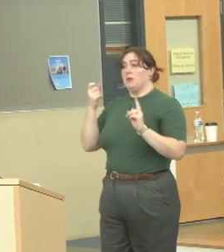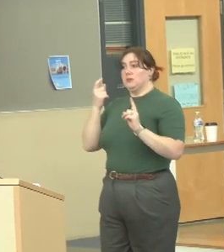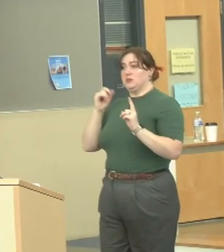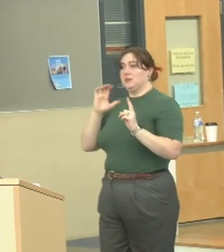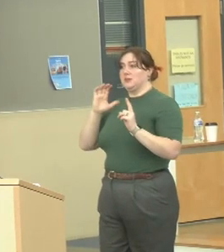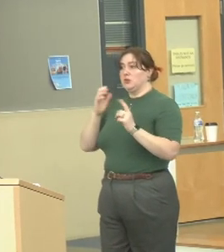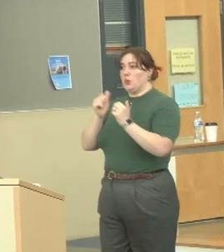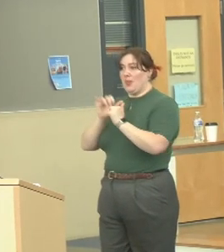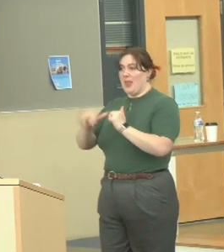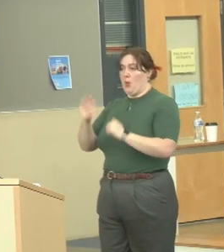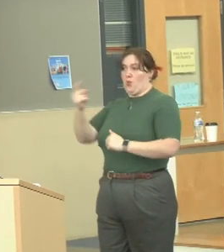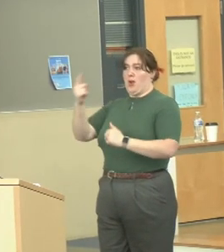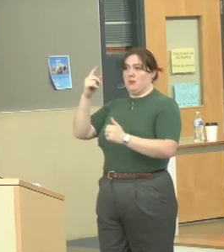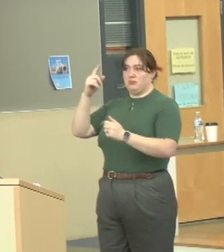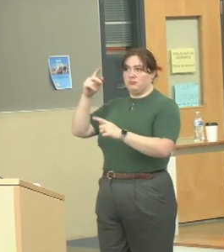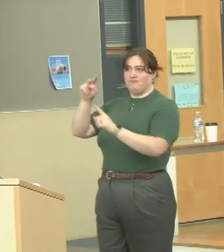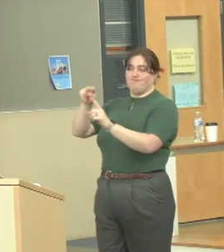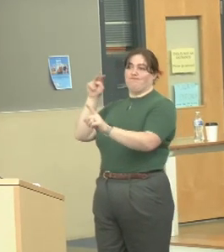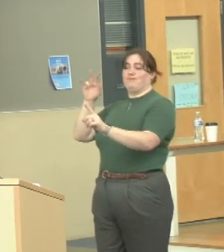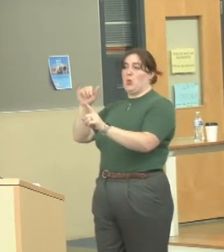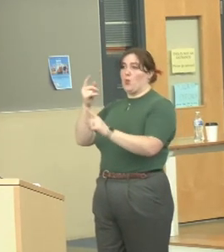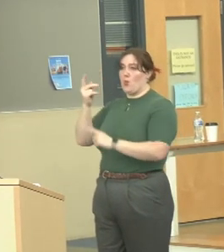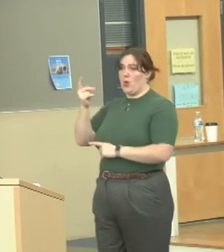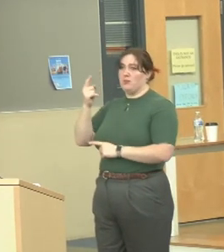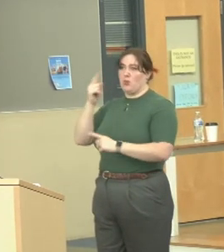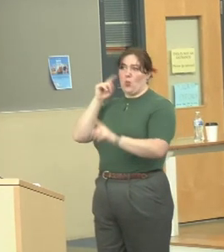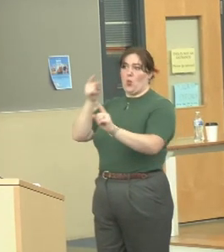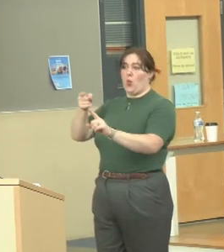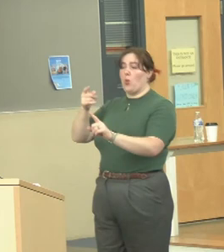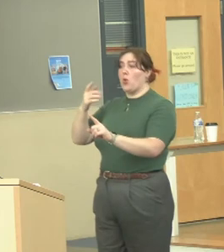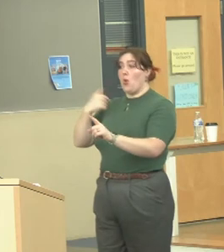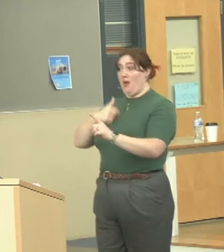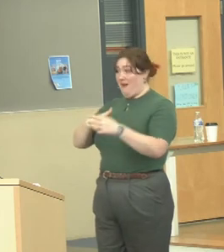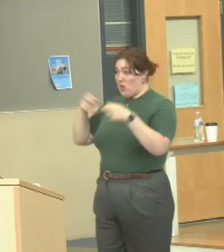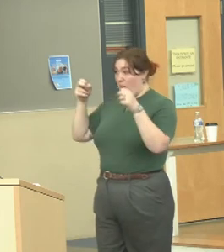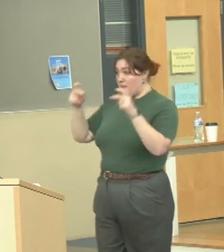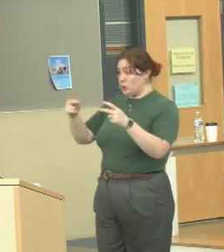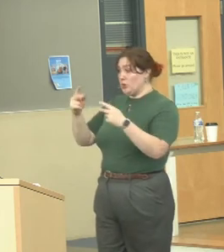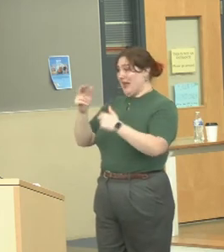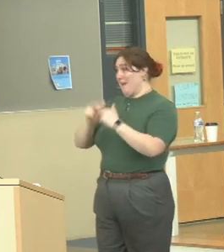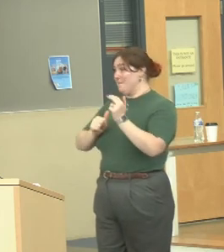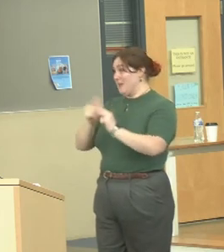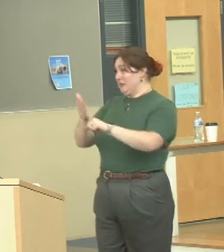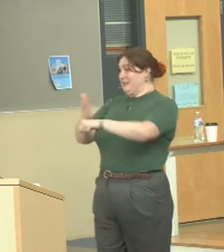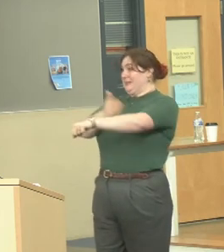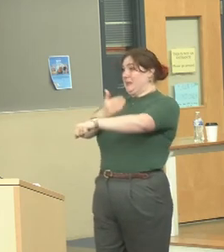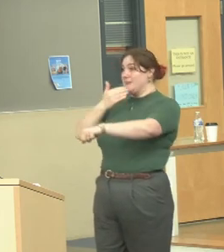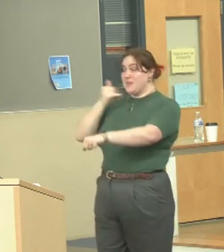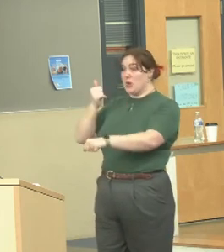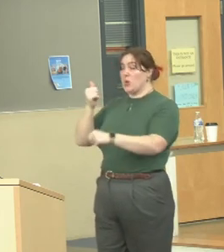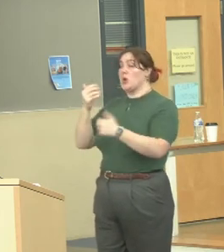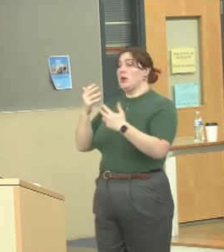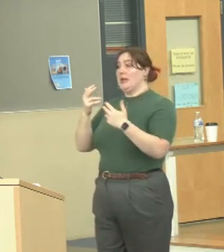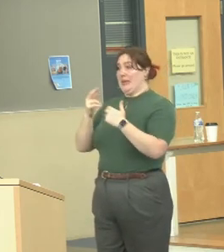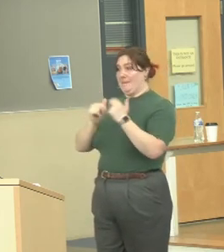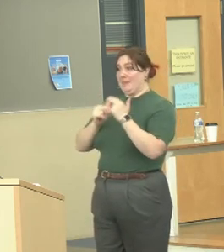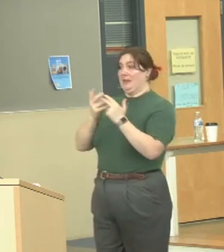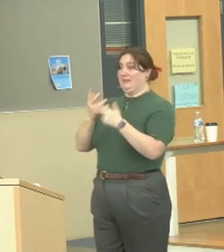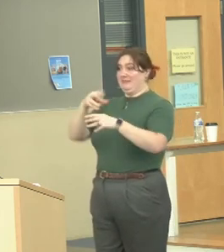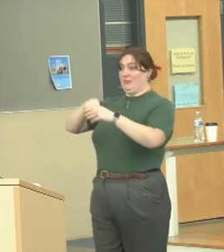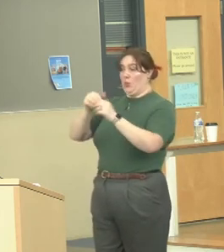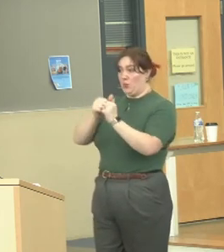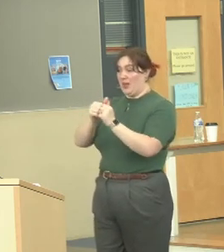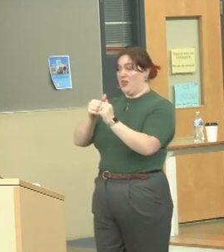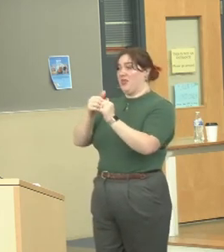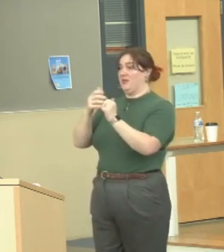just described. So we have an opportunity to build back better and to build back with equity in our DNA and equity at the heart